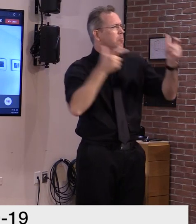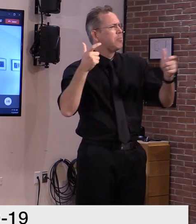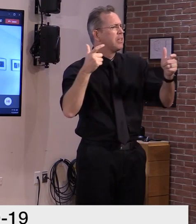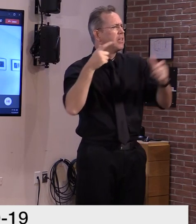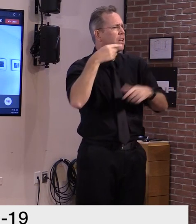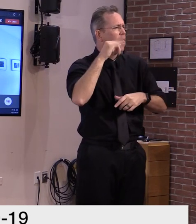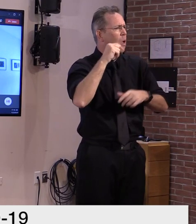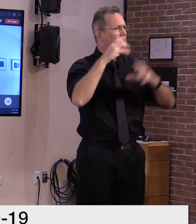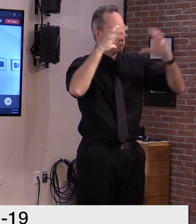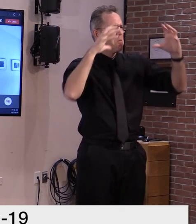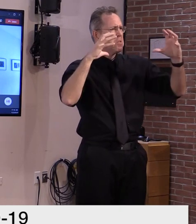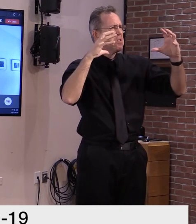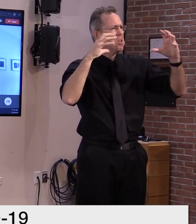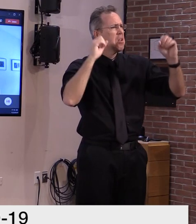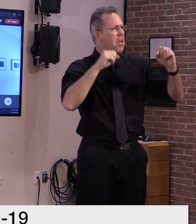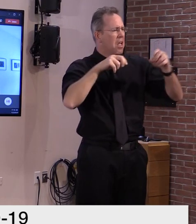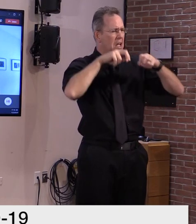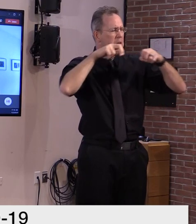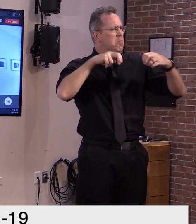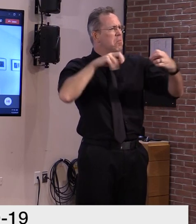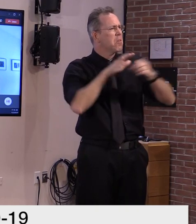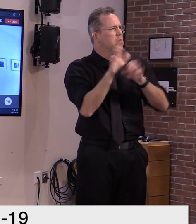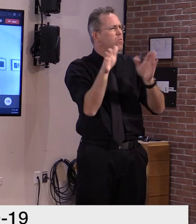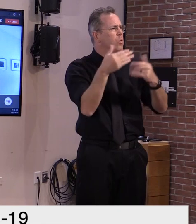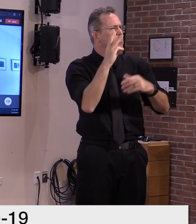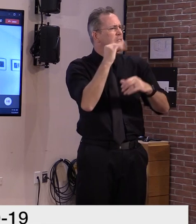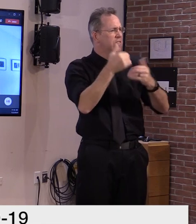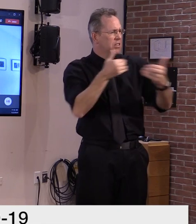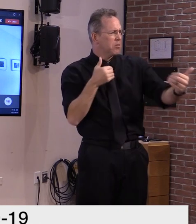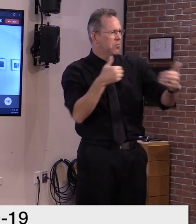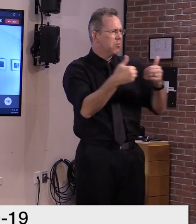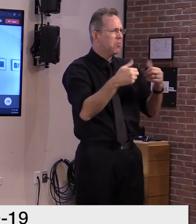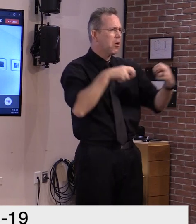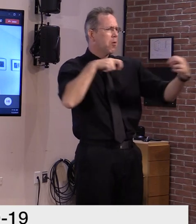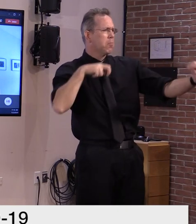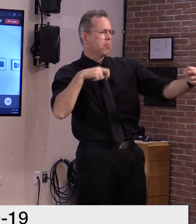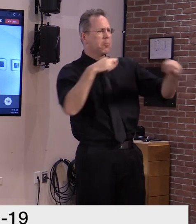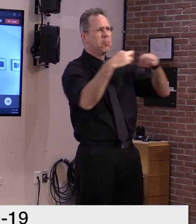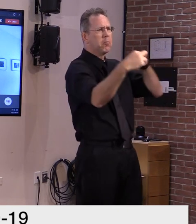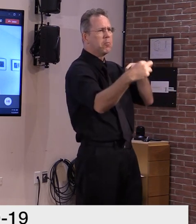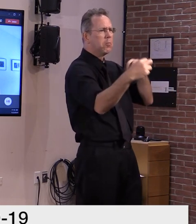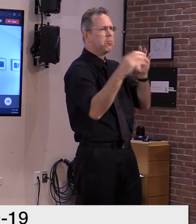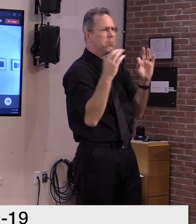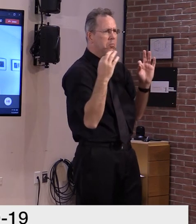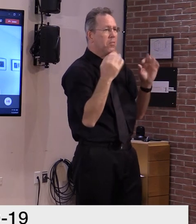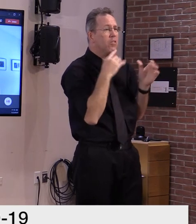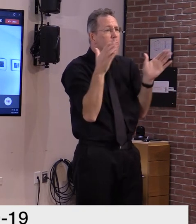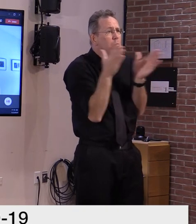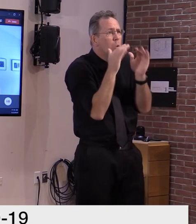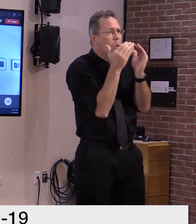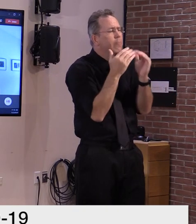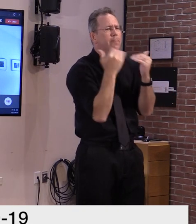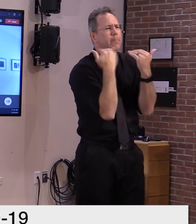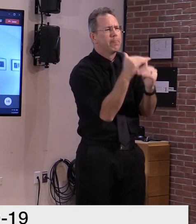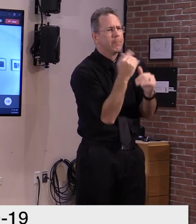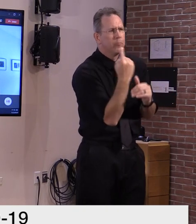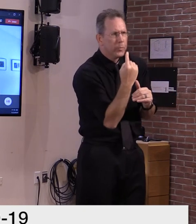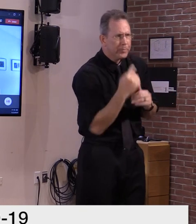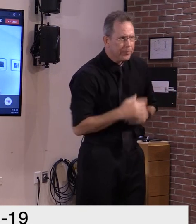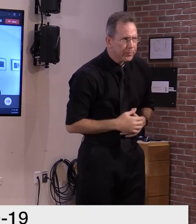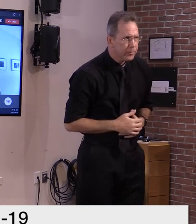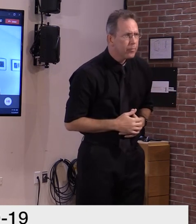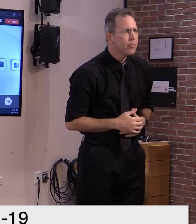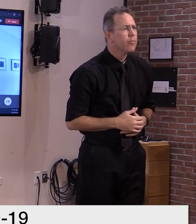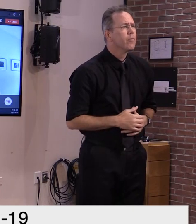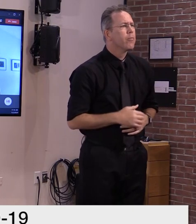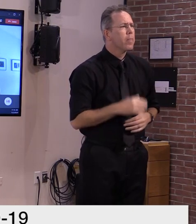apart. A five. It clarifies guidance on base lodges. I think Vermonters know